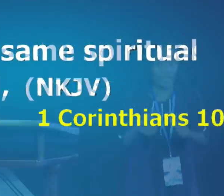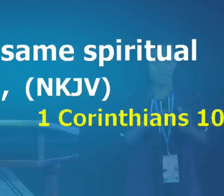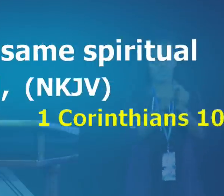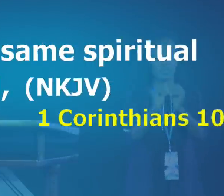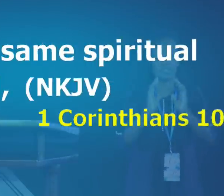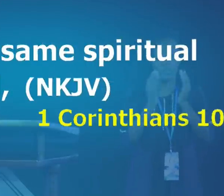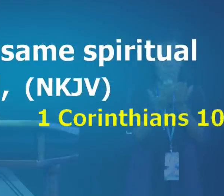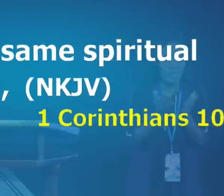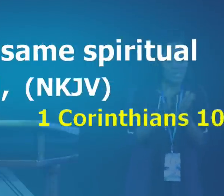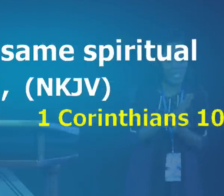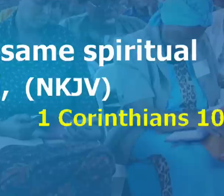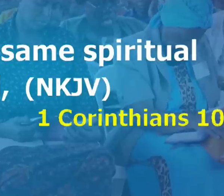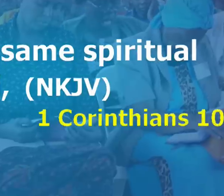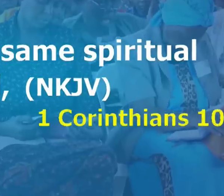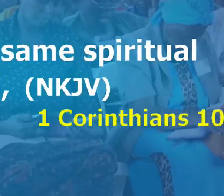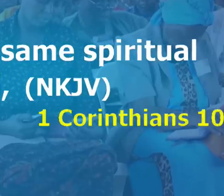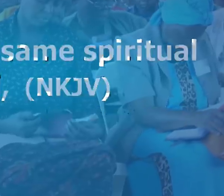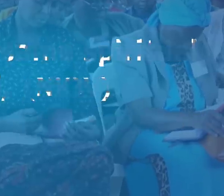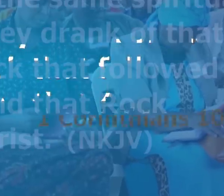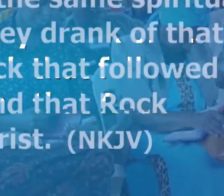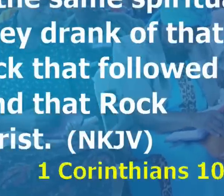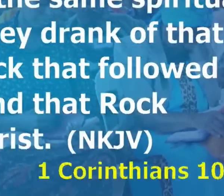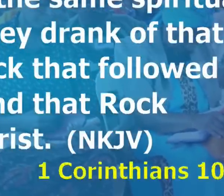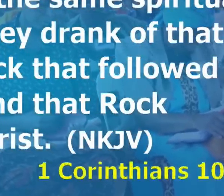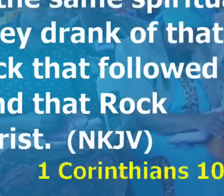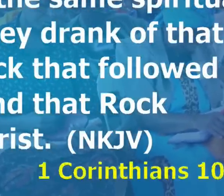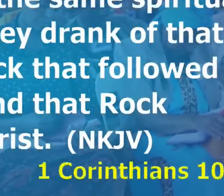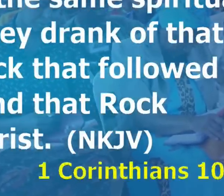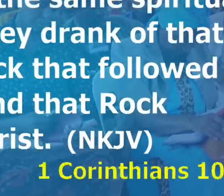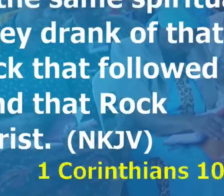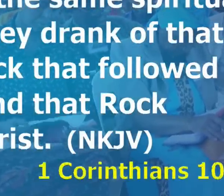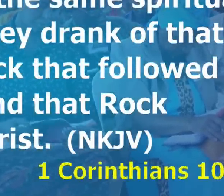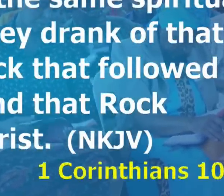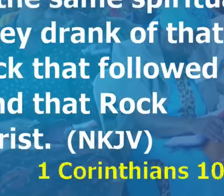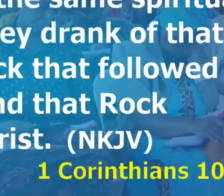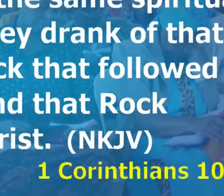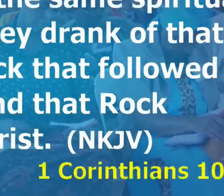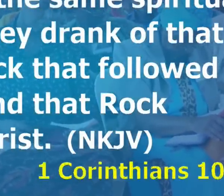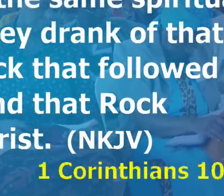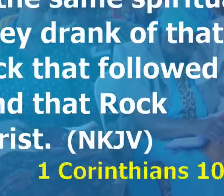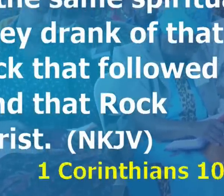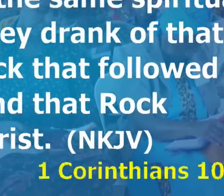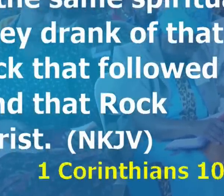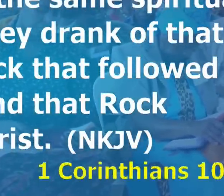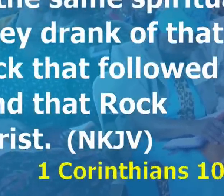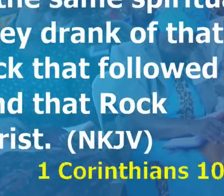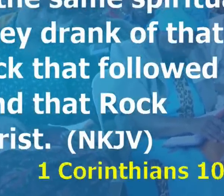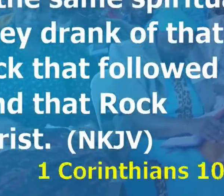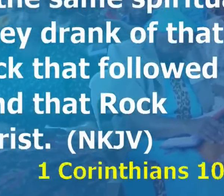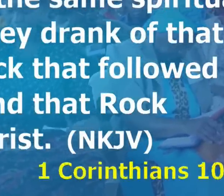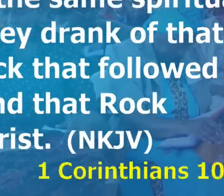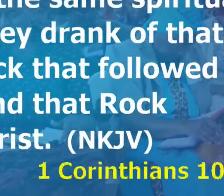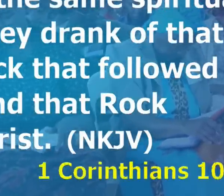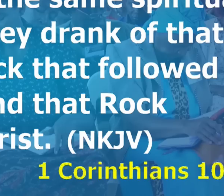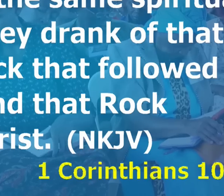and ate the same spiritual food, and all drank the same spiritual drink. For they drank